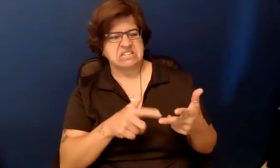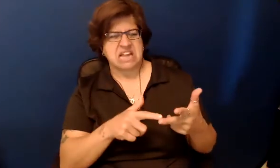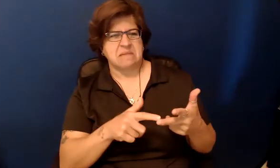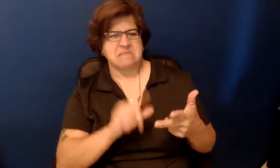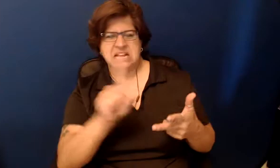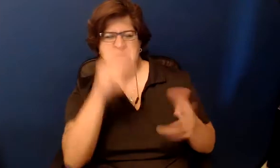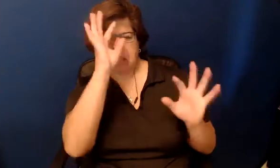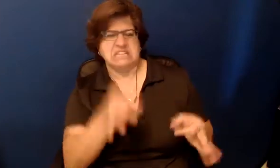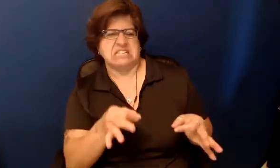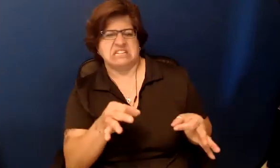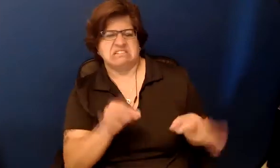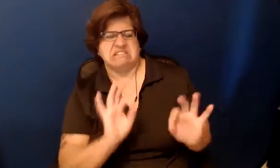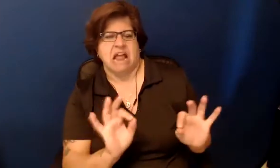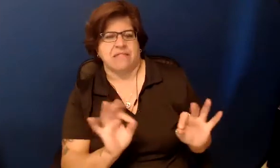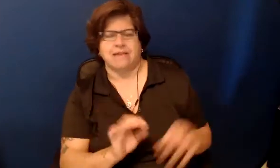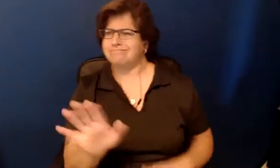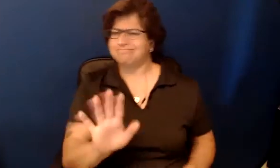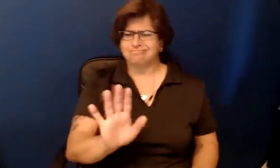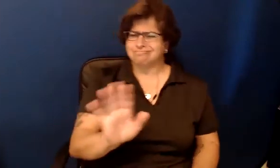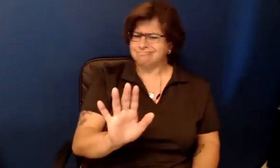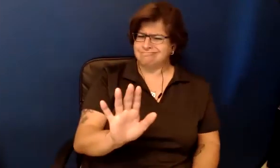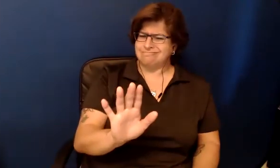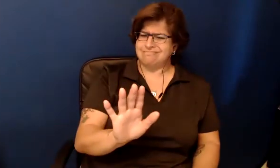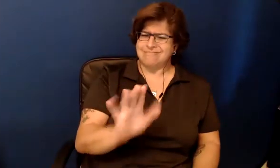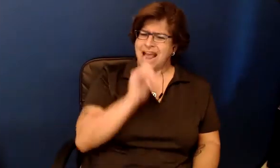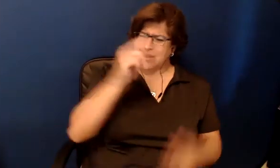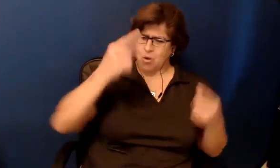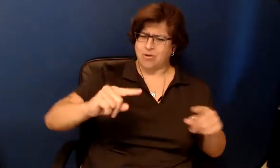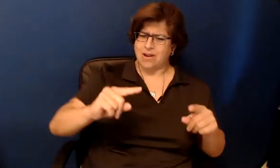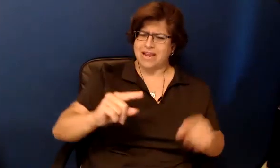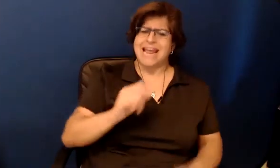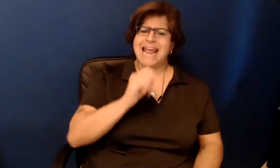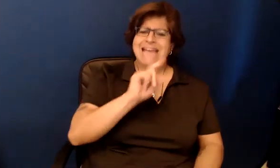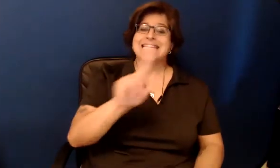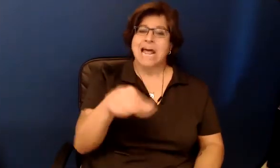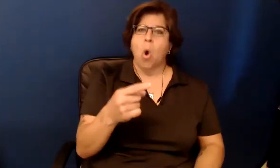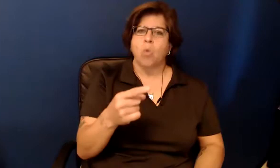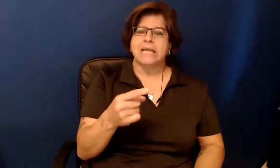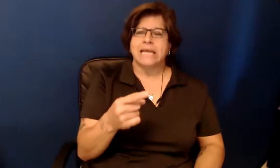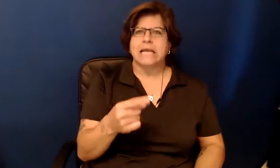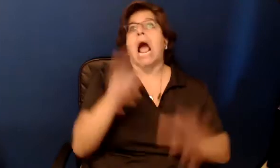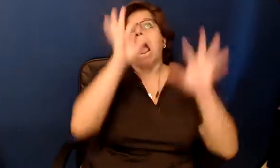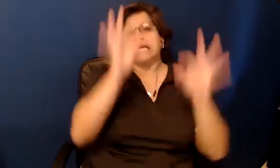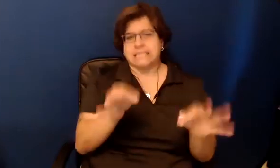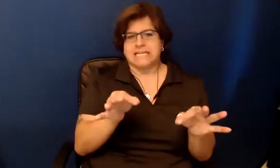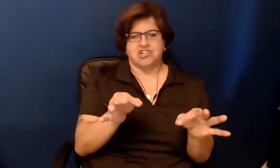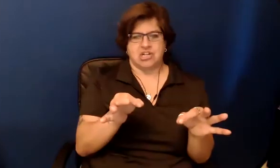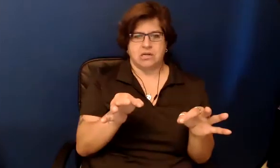The third step is nothing, blah, blah, blah, blah. Just, it's only a decision. I beg to differ with you. It's not just